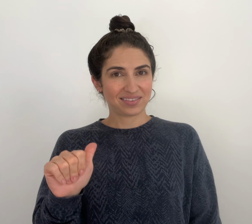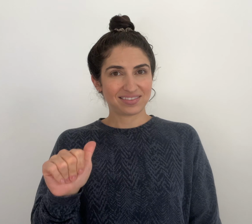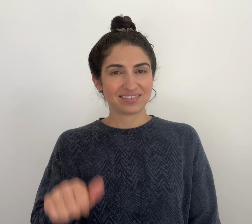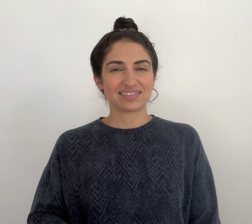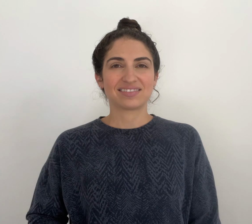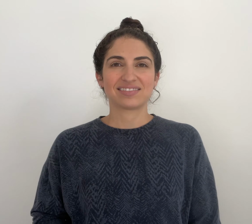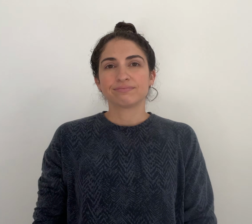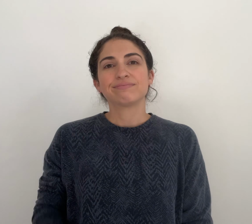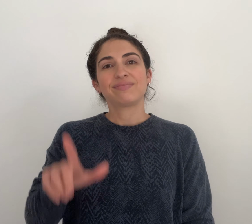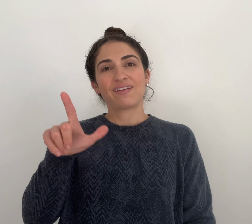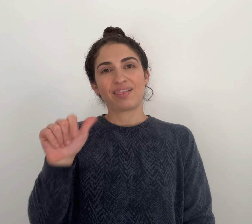Louisiana,